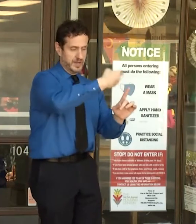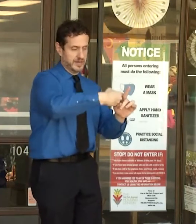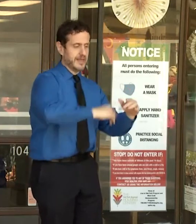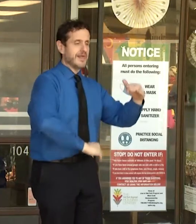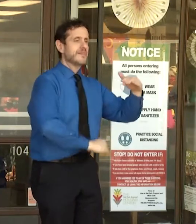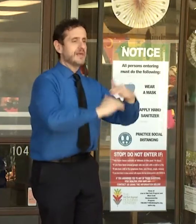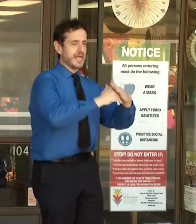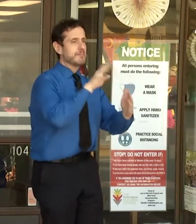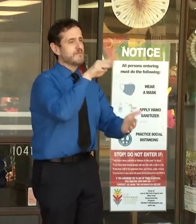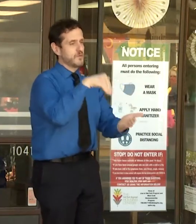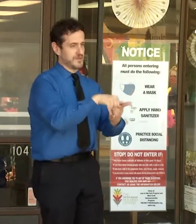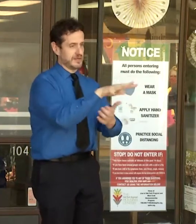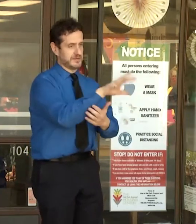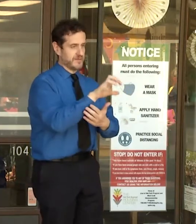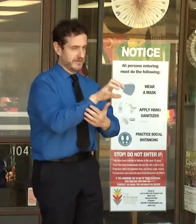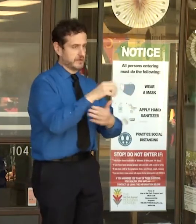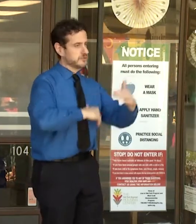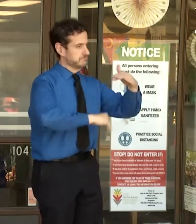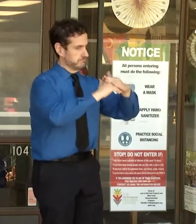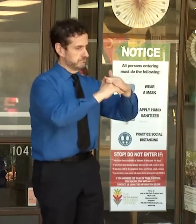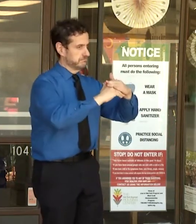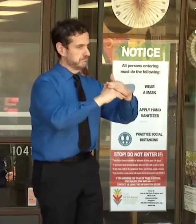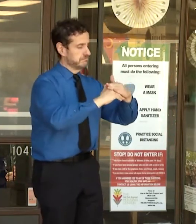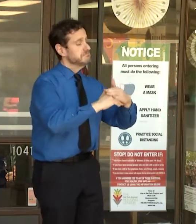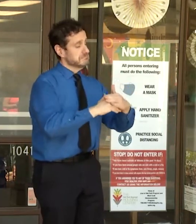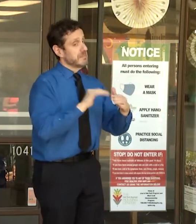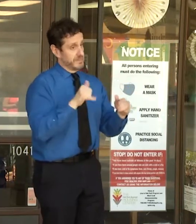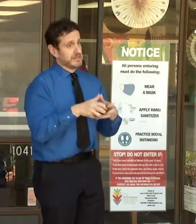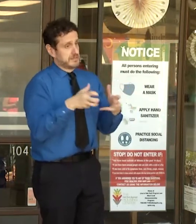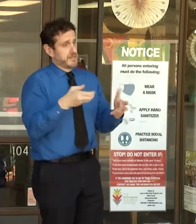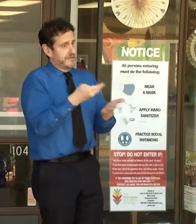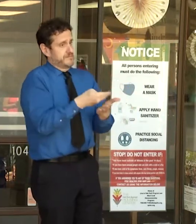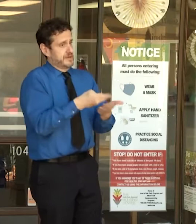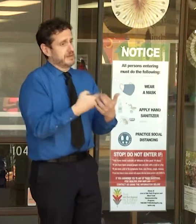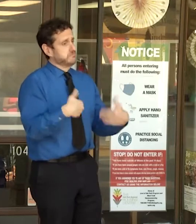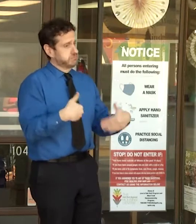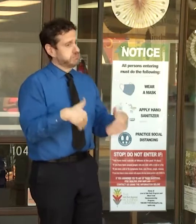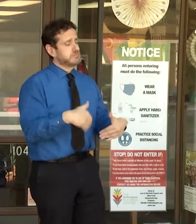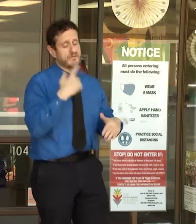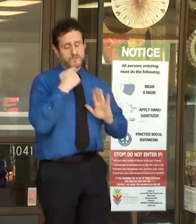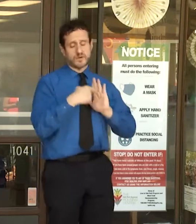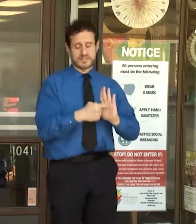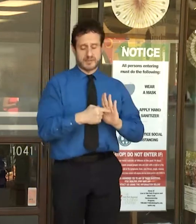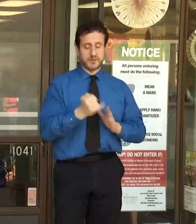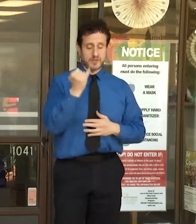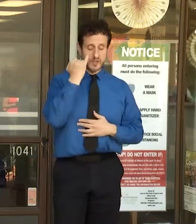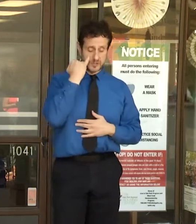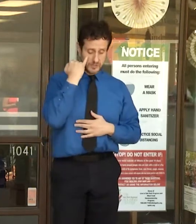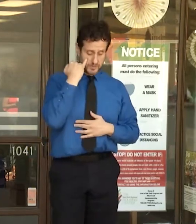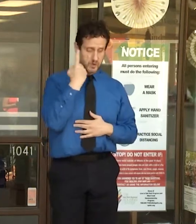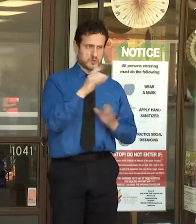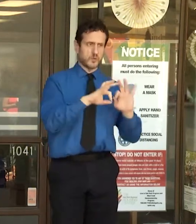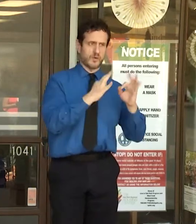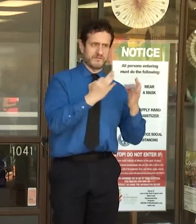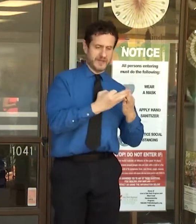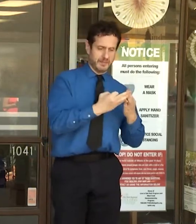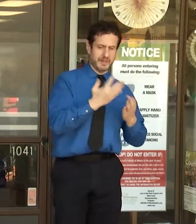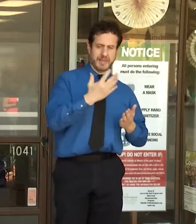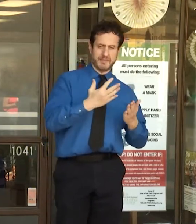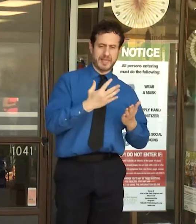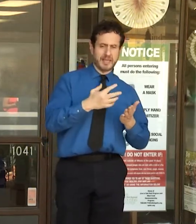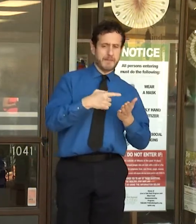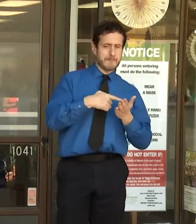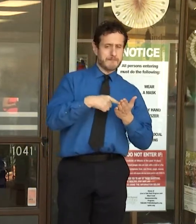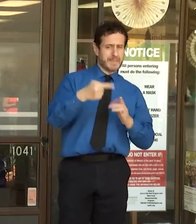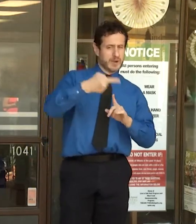$4,500. So this is not insignificant. So for example, if you had if you're 1 month in arrearage and you